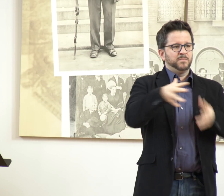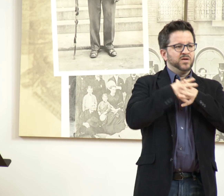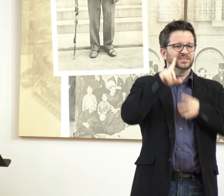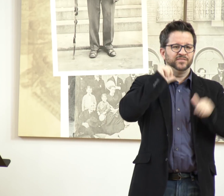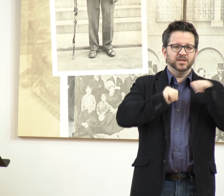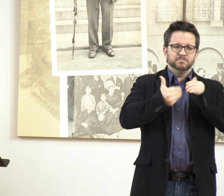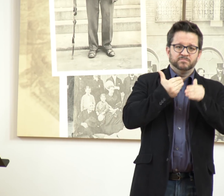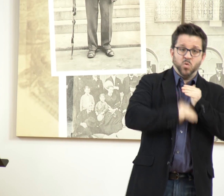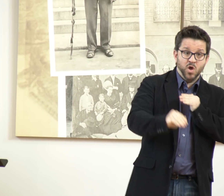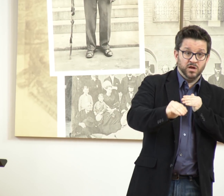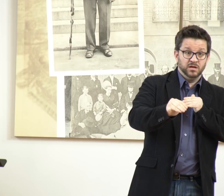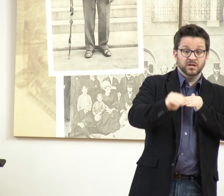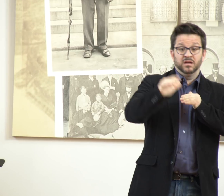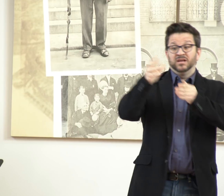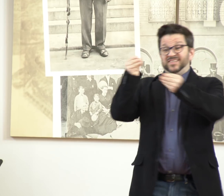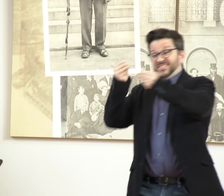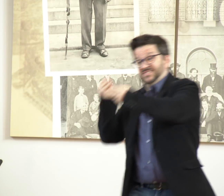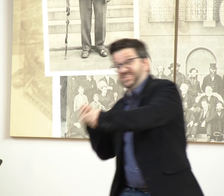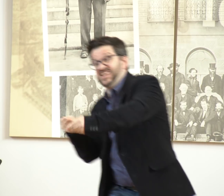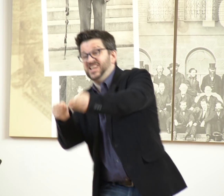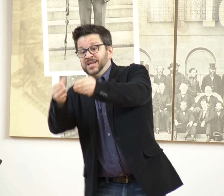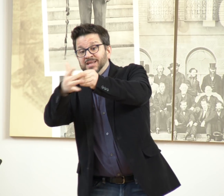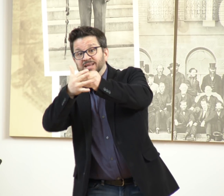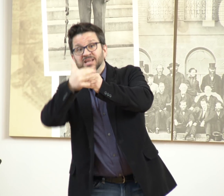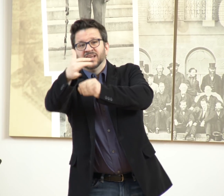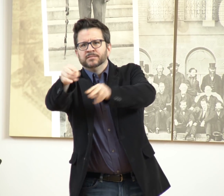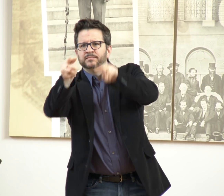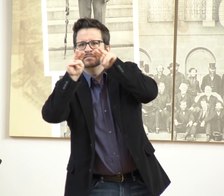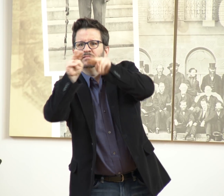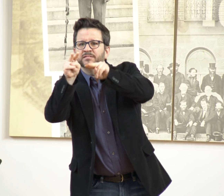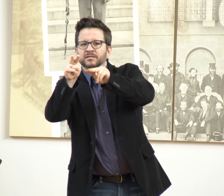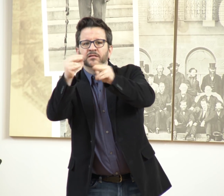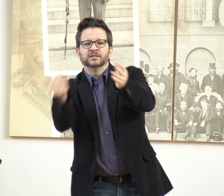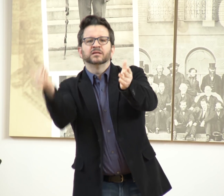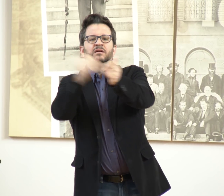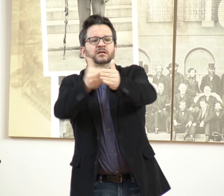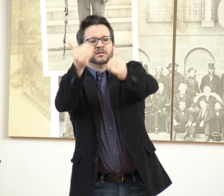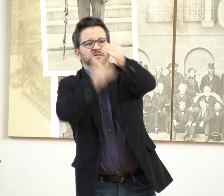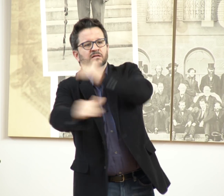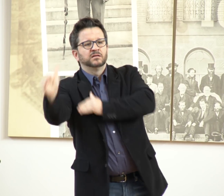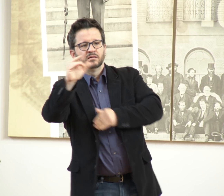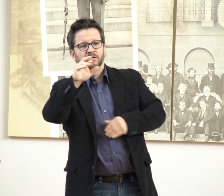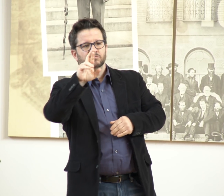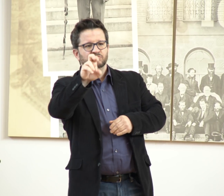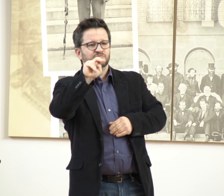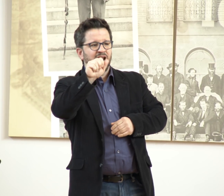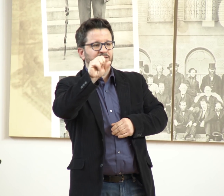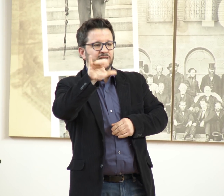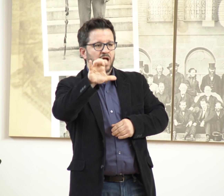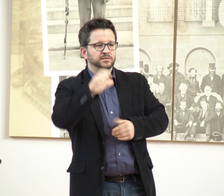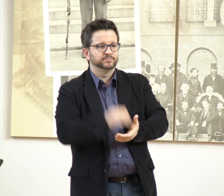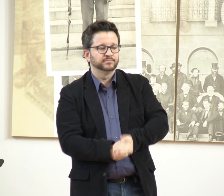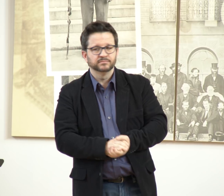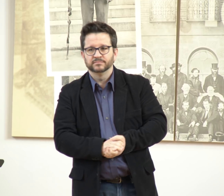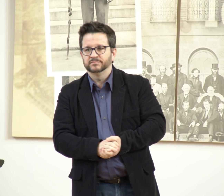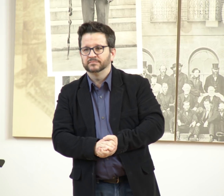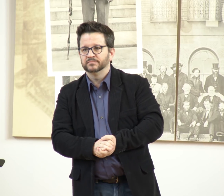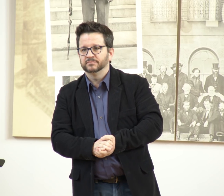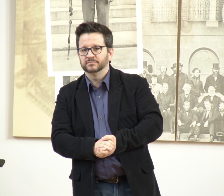We will forever remember the birth of American Deaf Theater and its origins and his place among them, and